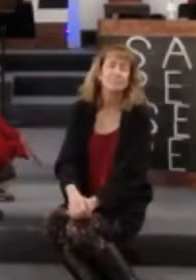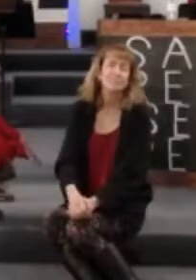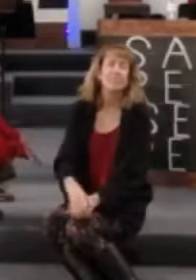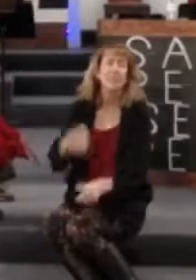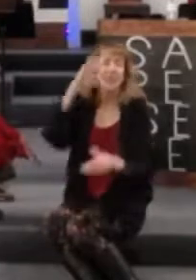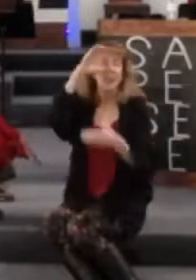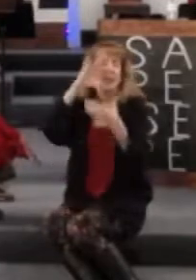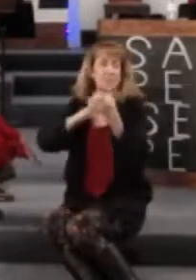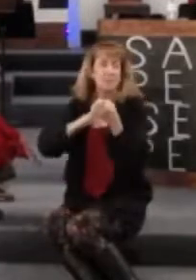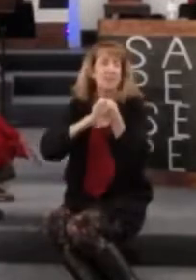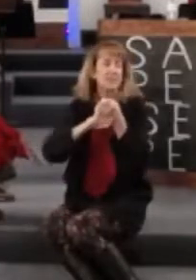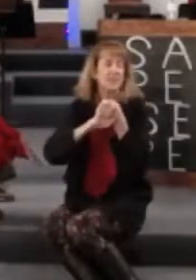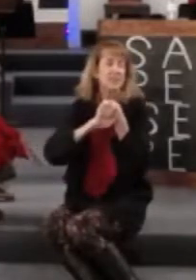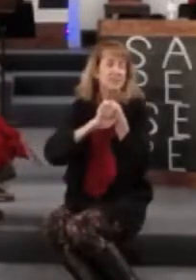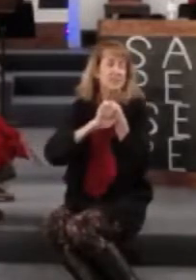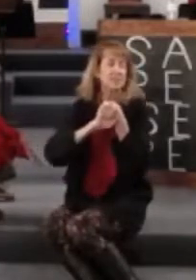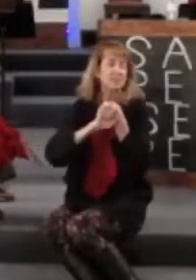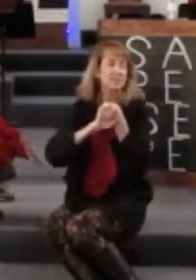Husbands,